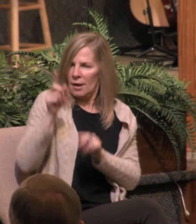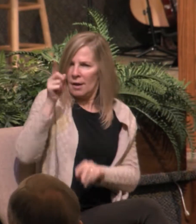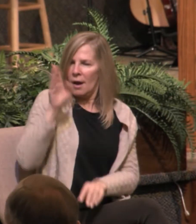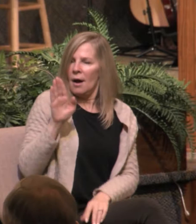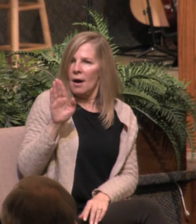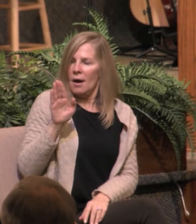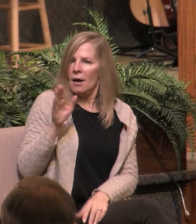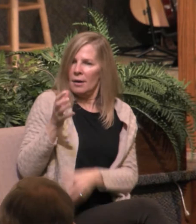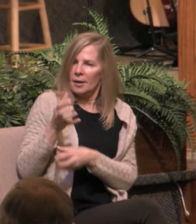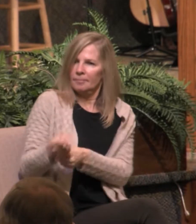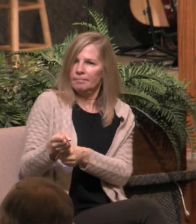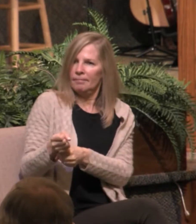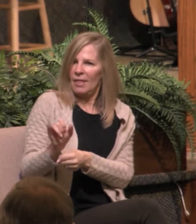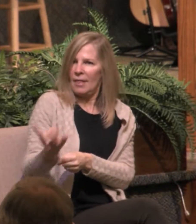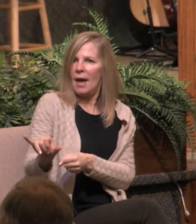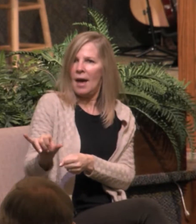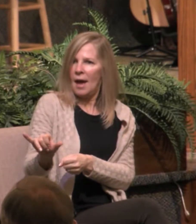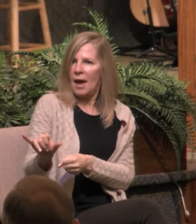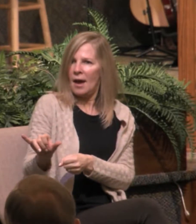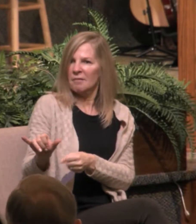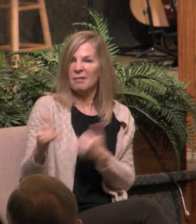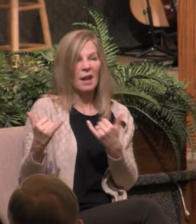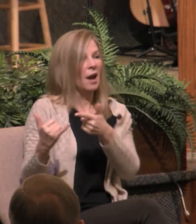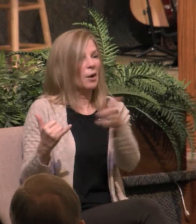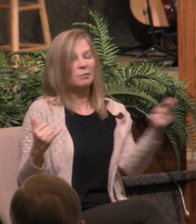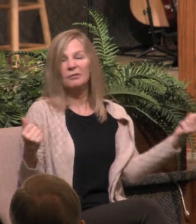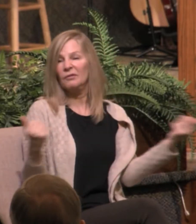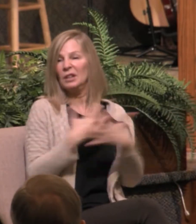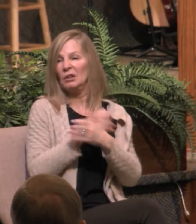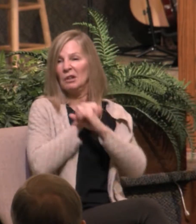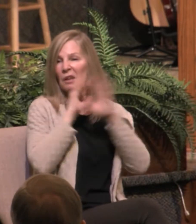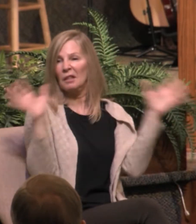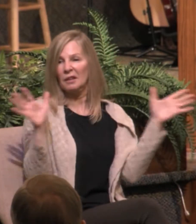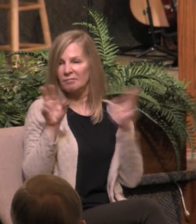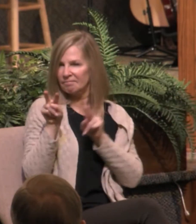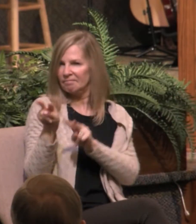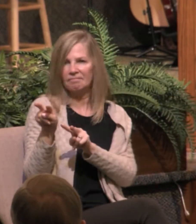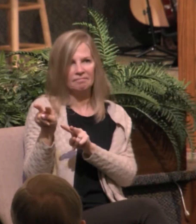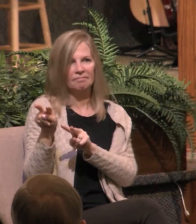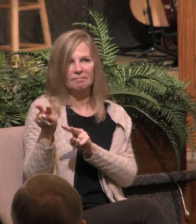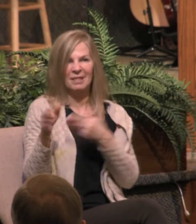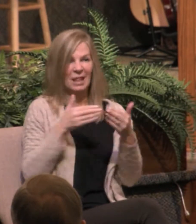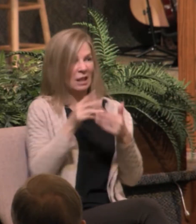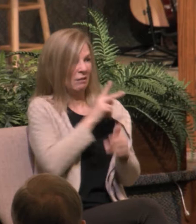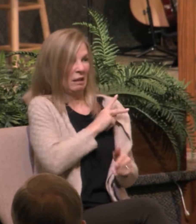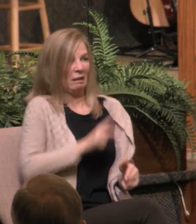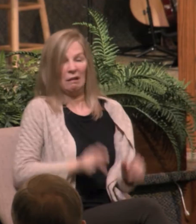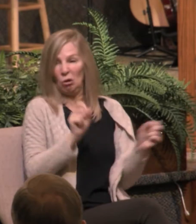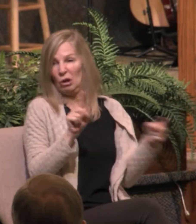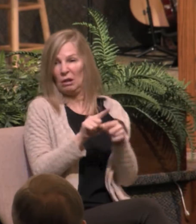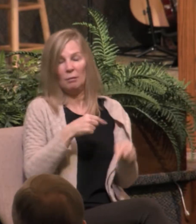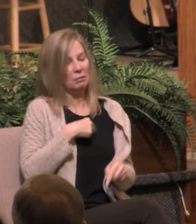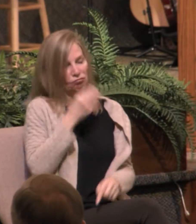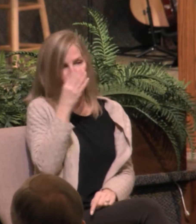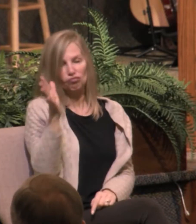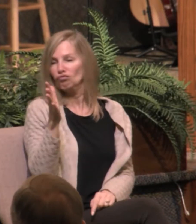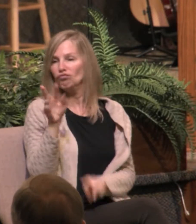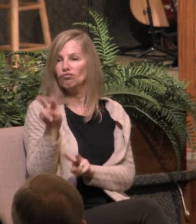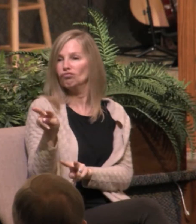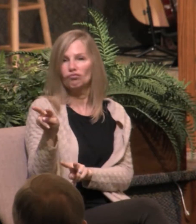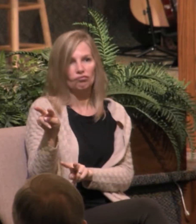God, such that he feared God more than he feared even the Pharaoh who could have killed him.